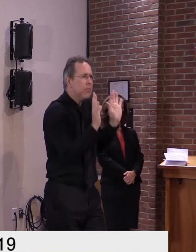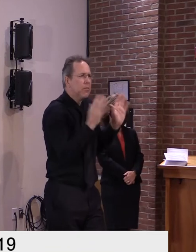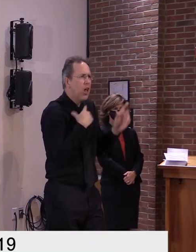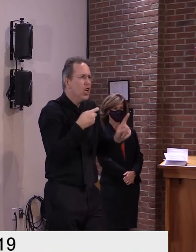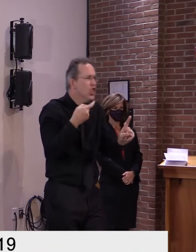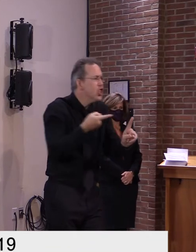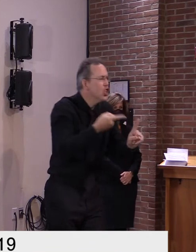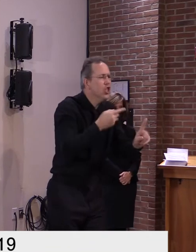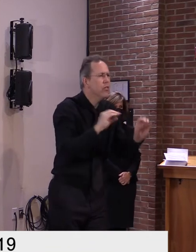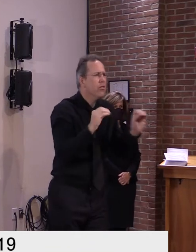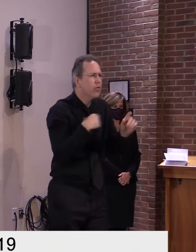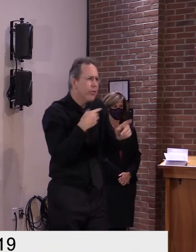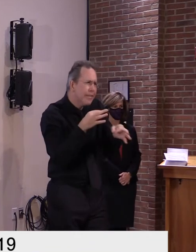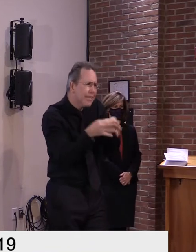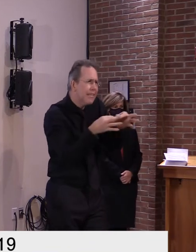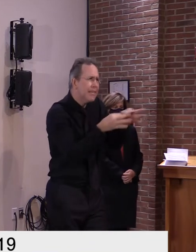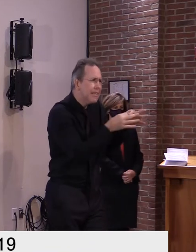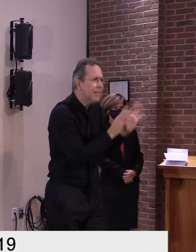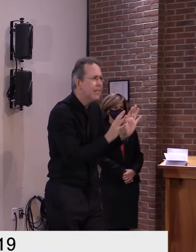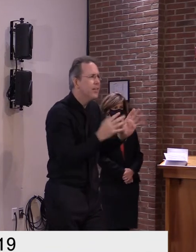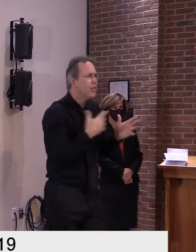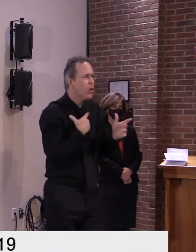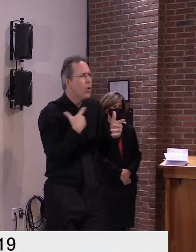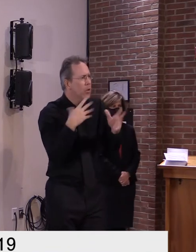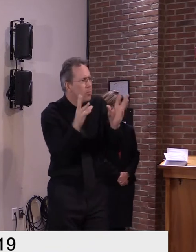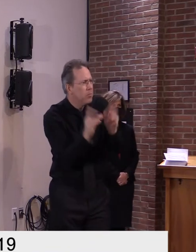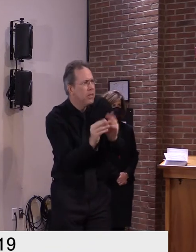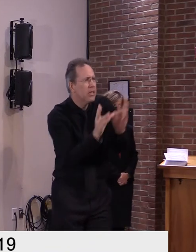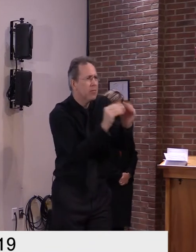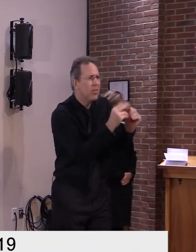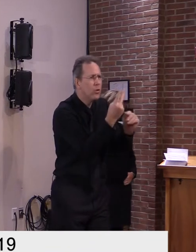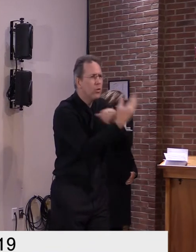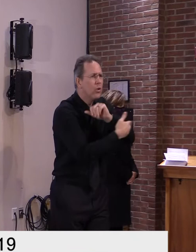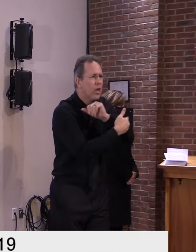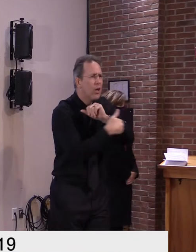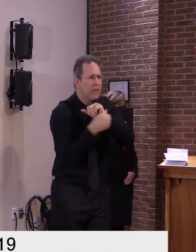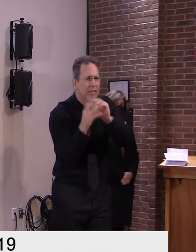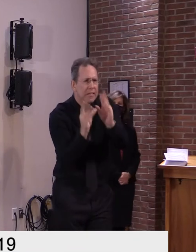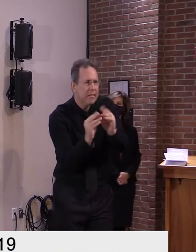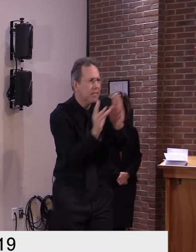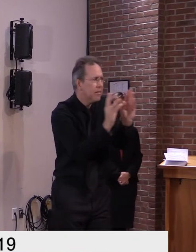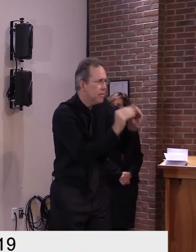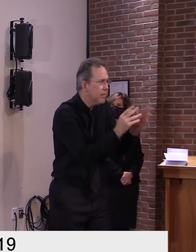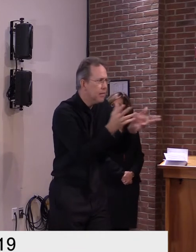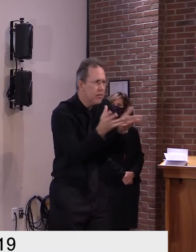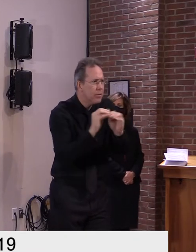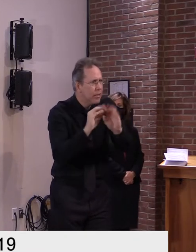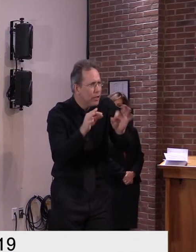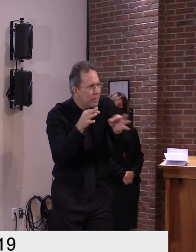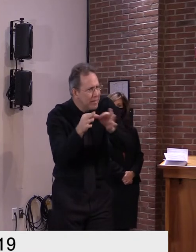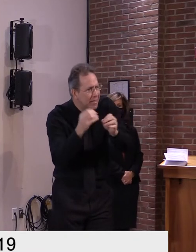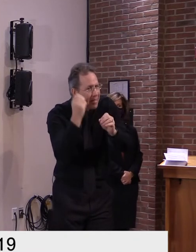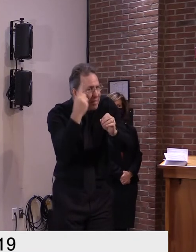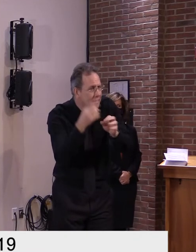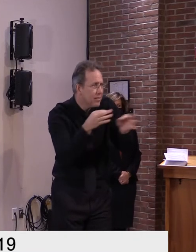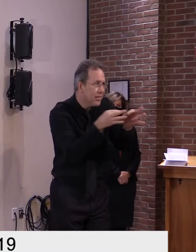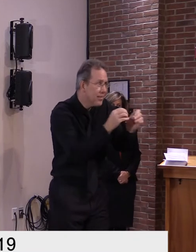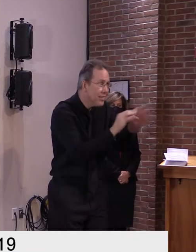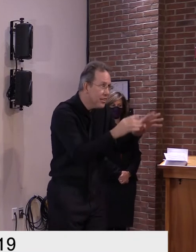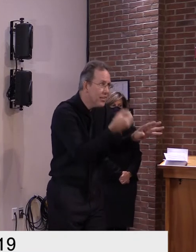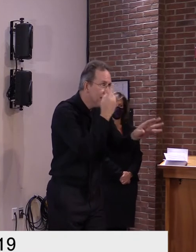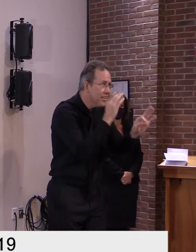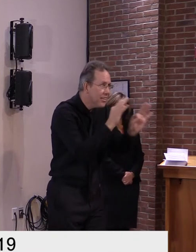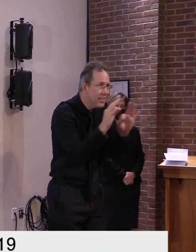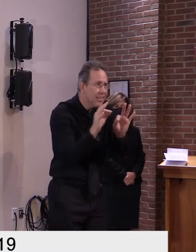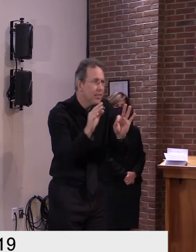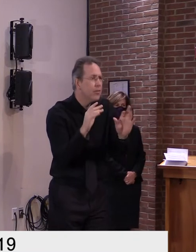that was the message that I heard from local officials. They also want to make sure that, you know, anything that we can give